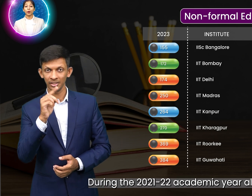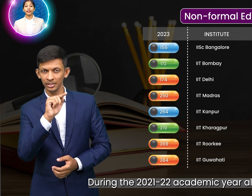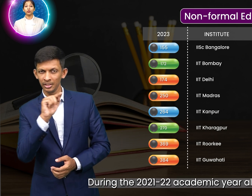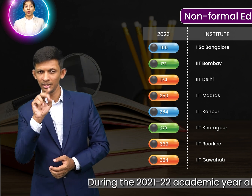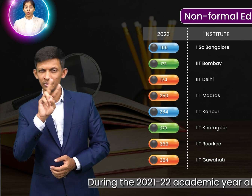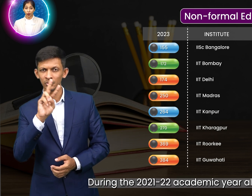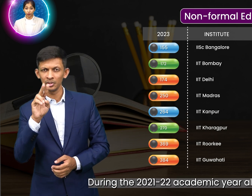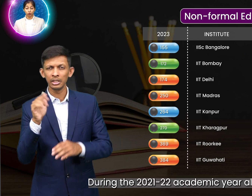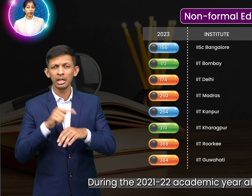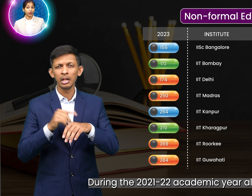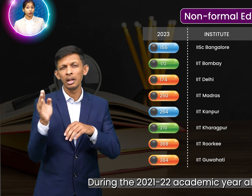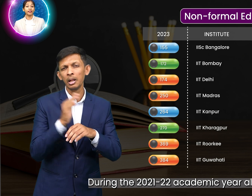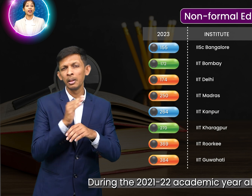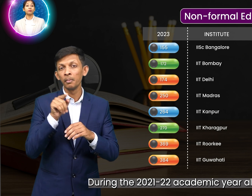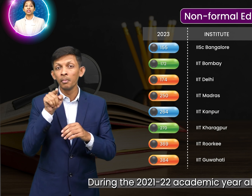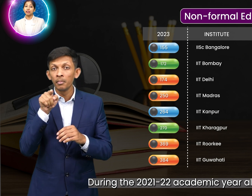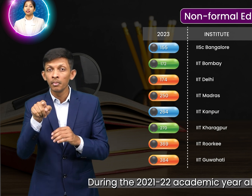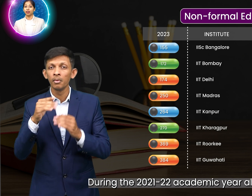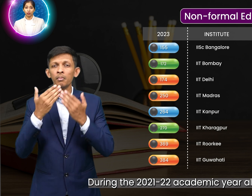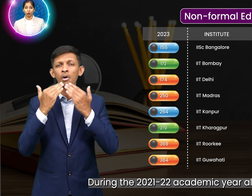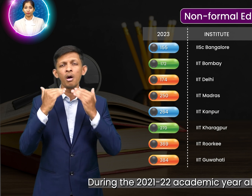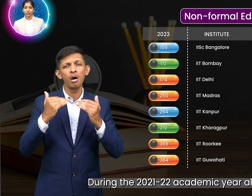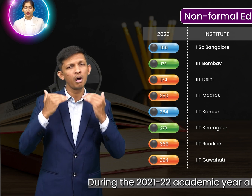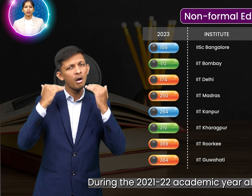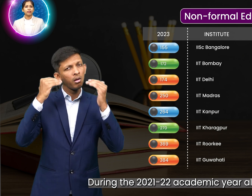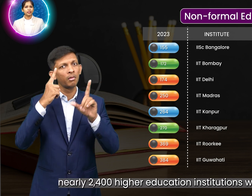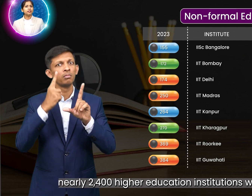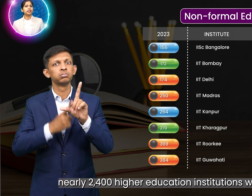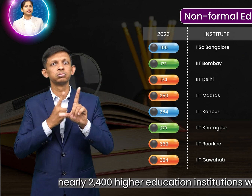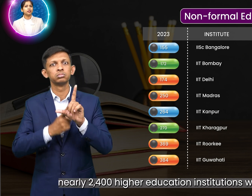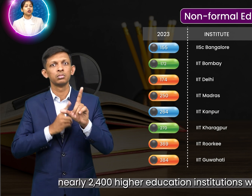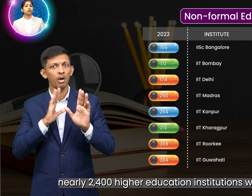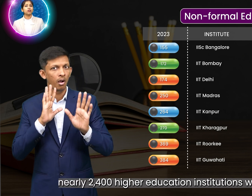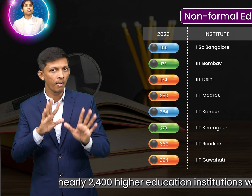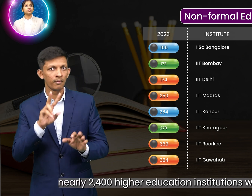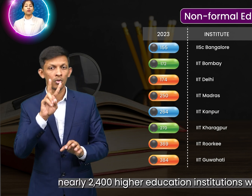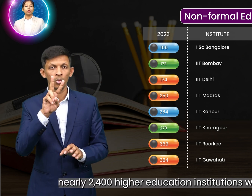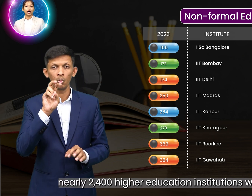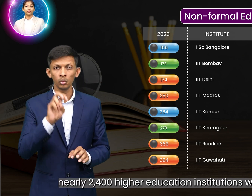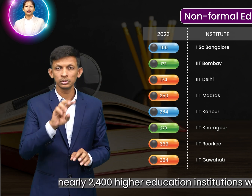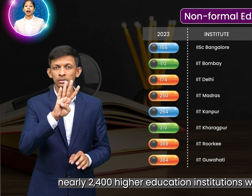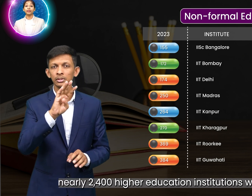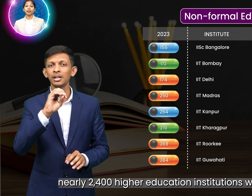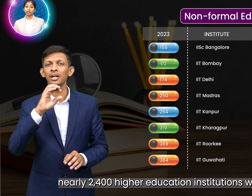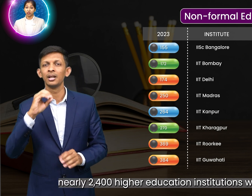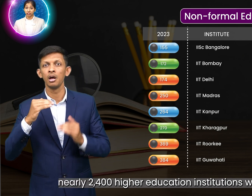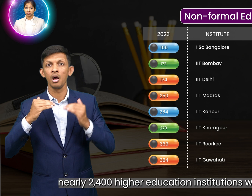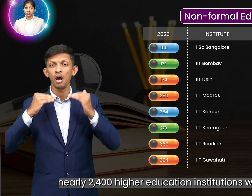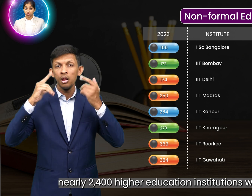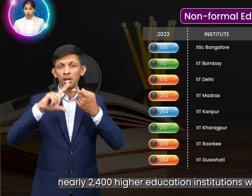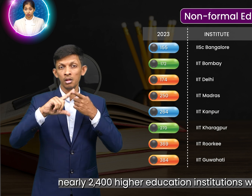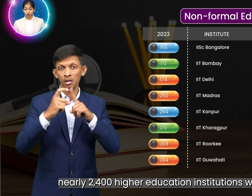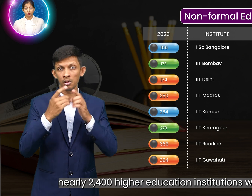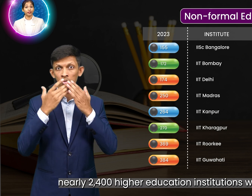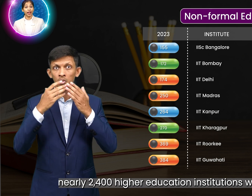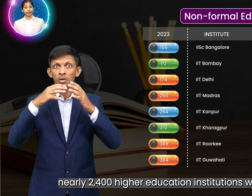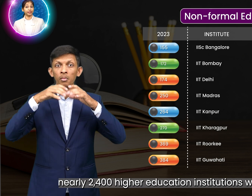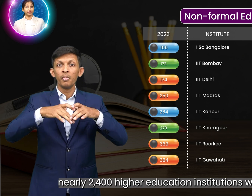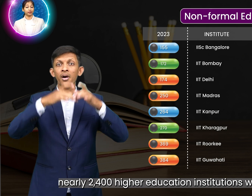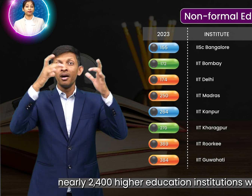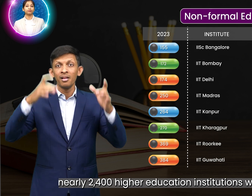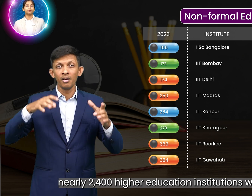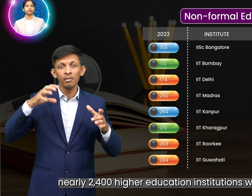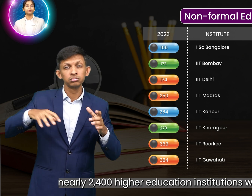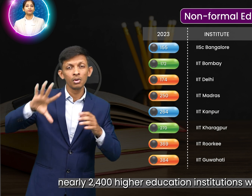During the 2021-22 academic year alone, nearly 2,400 higher education institutions were